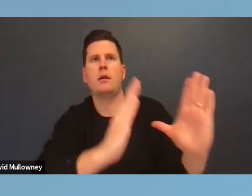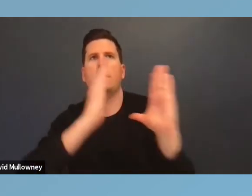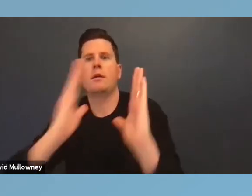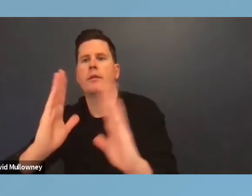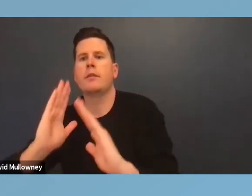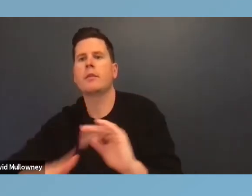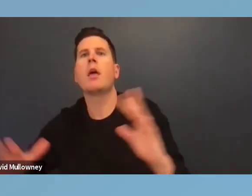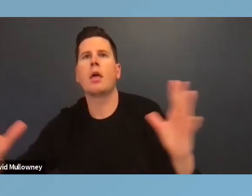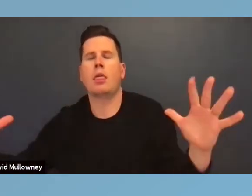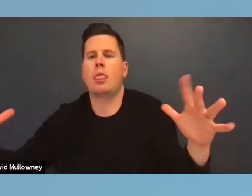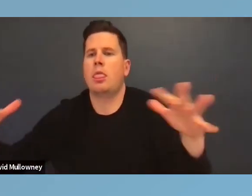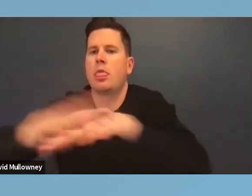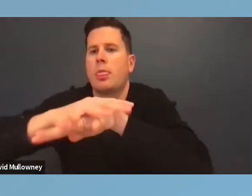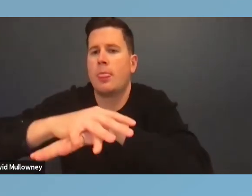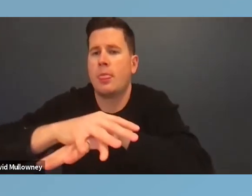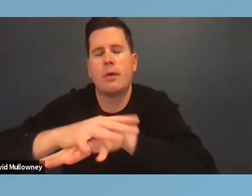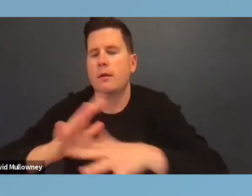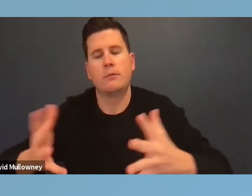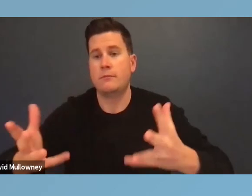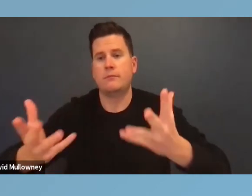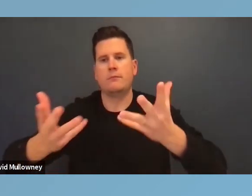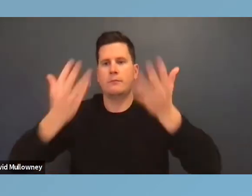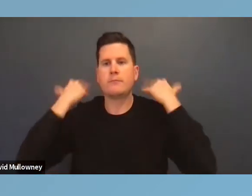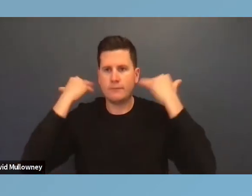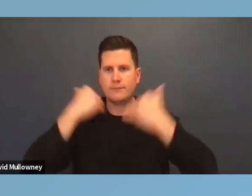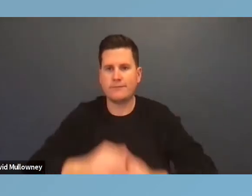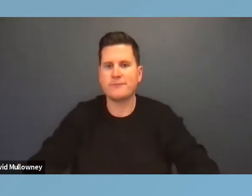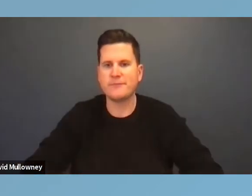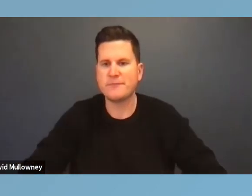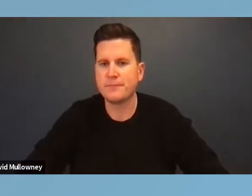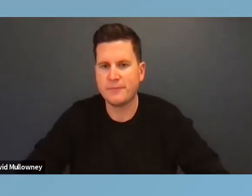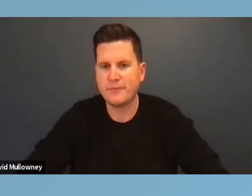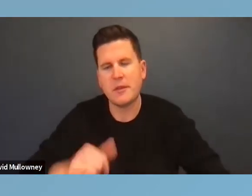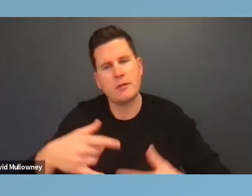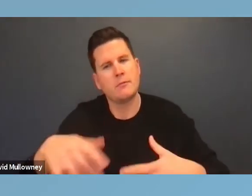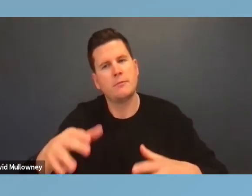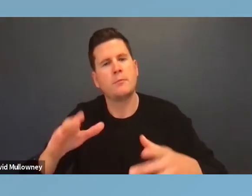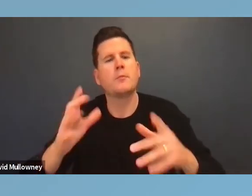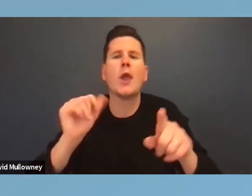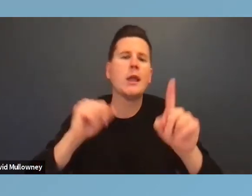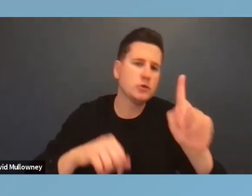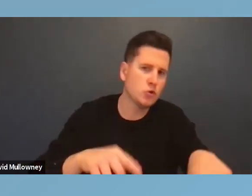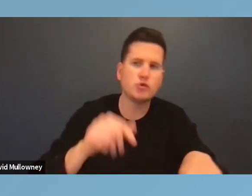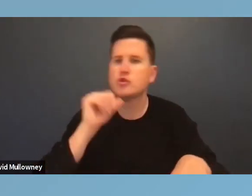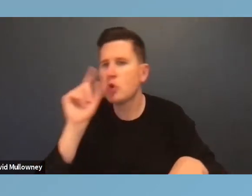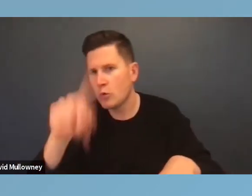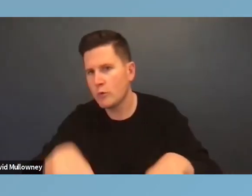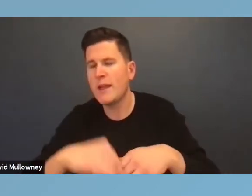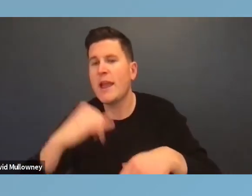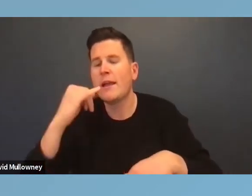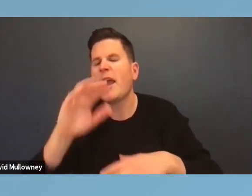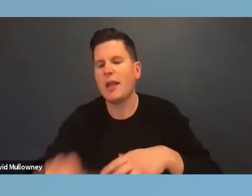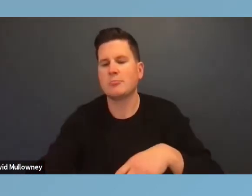what that will look like. Keep things separated rather than letting things run into each other.